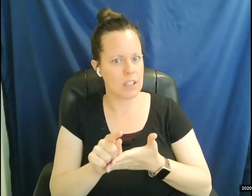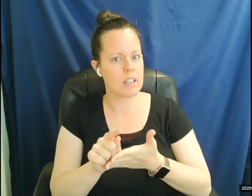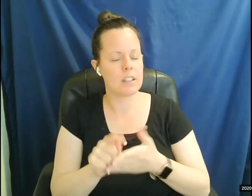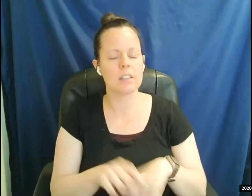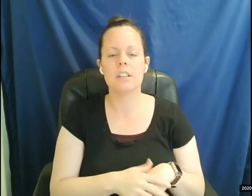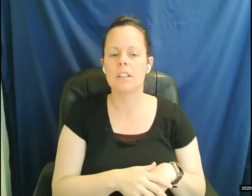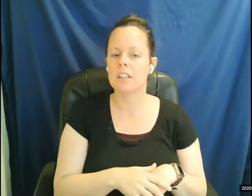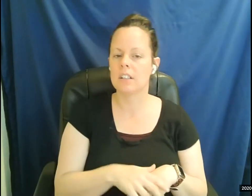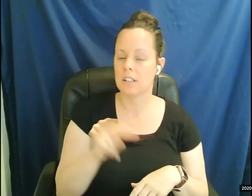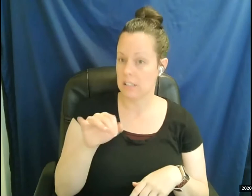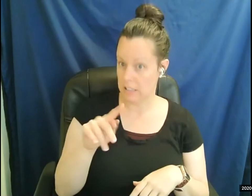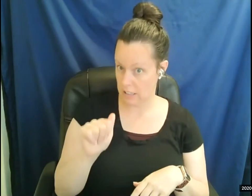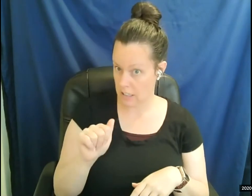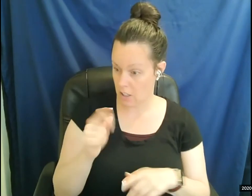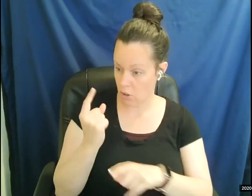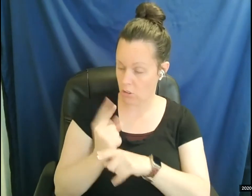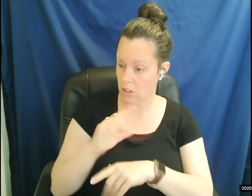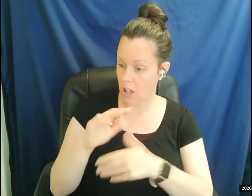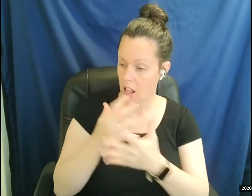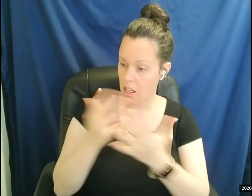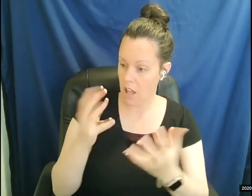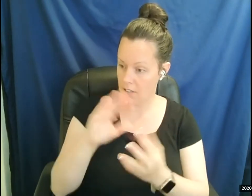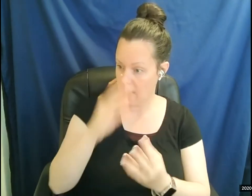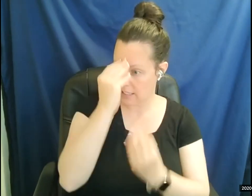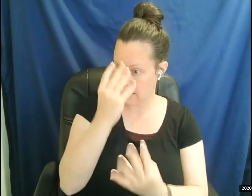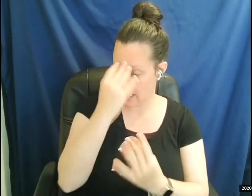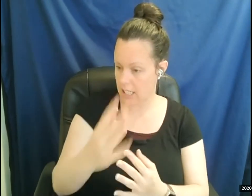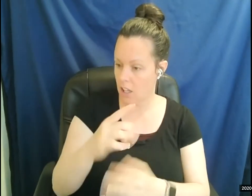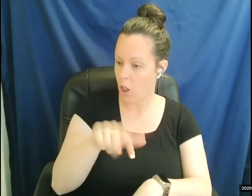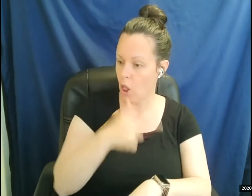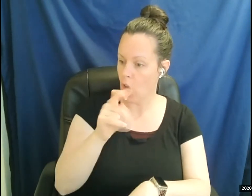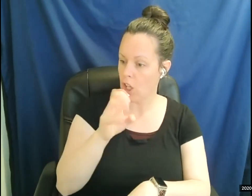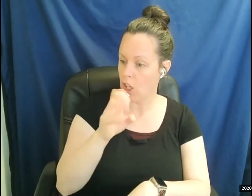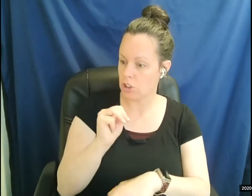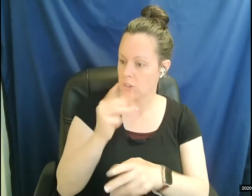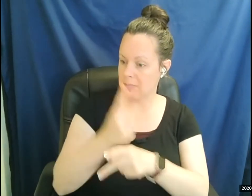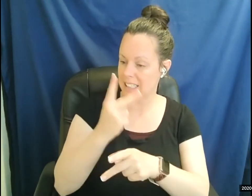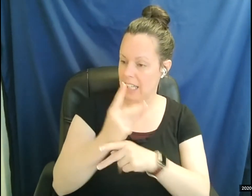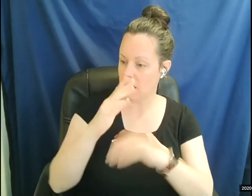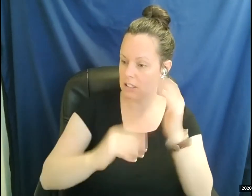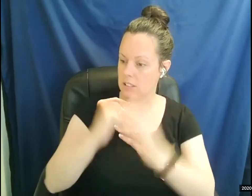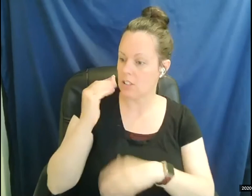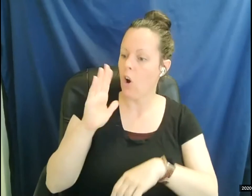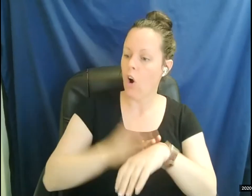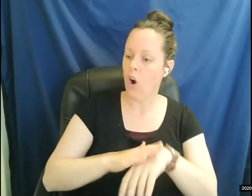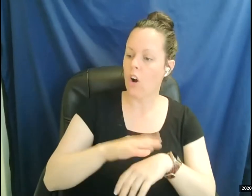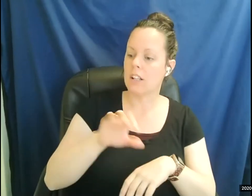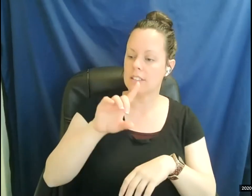Nita, it's correct that a lot of the data on those long-term care facilities is on the Illinois Department of Public Health's